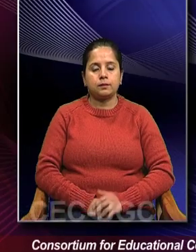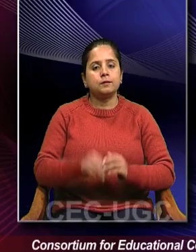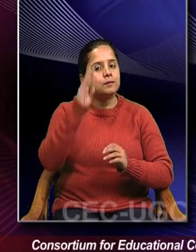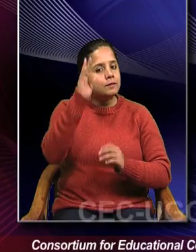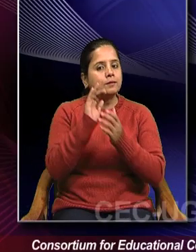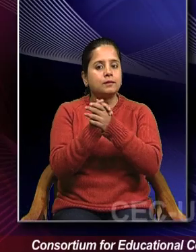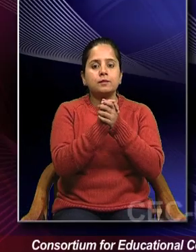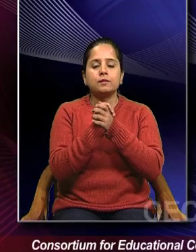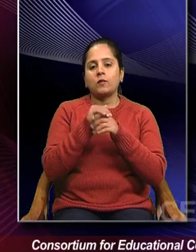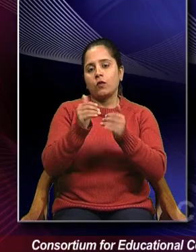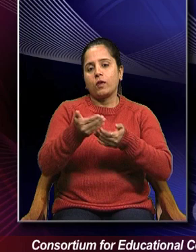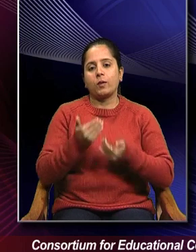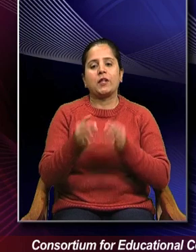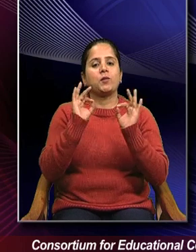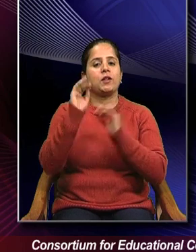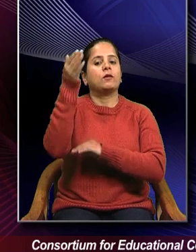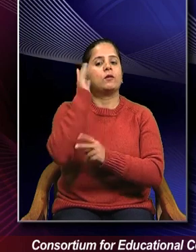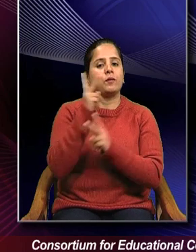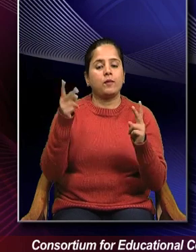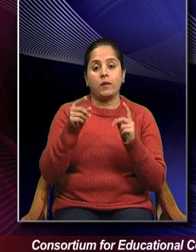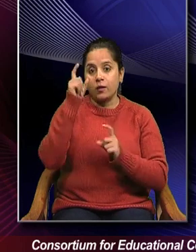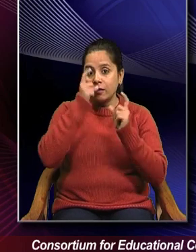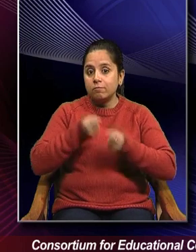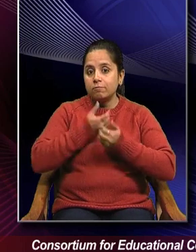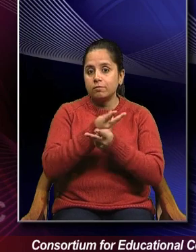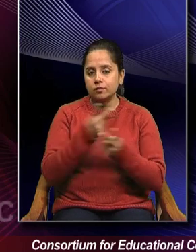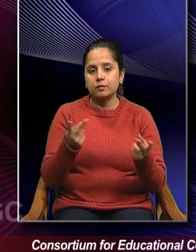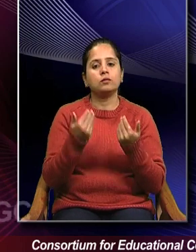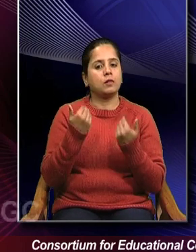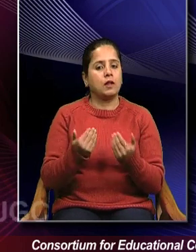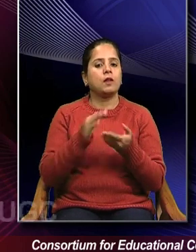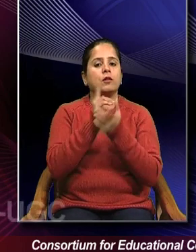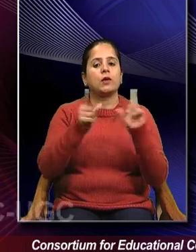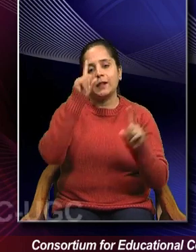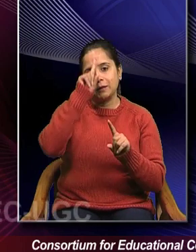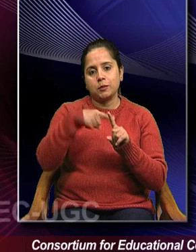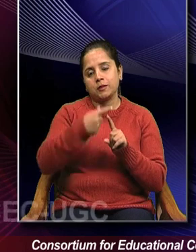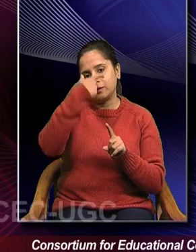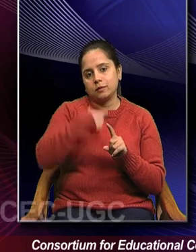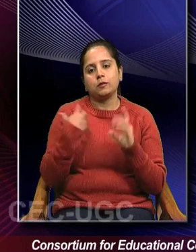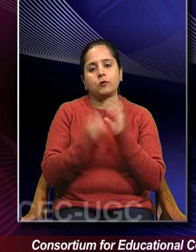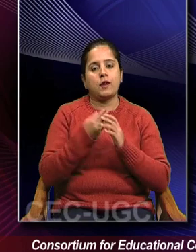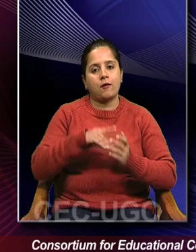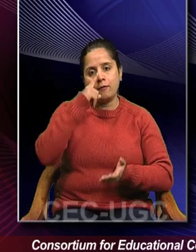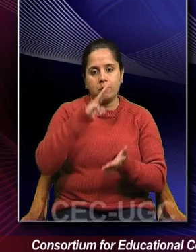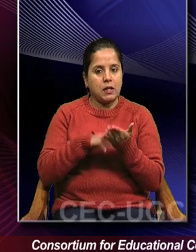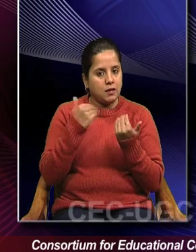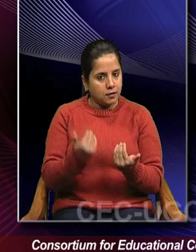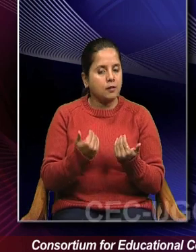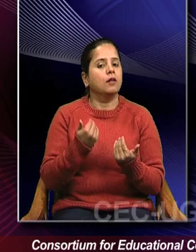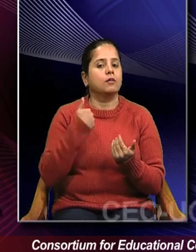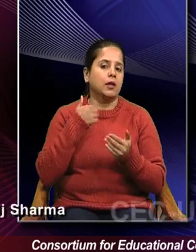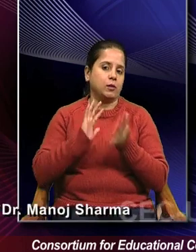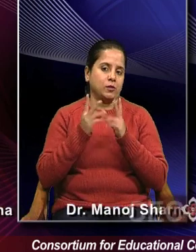Hello friends, welcome to the special lecture Symbolic Expression, and as a sign language expert we have Manisha Sharma with us in the